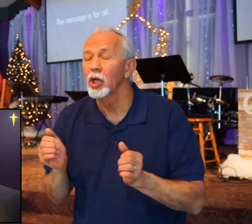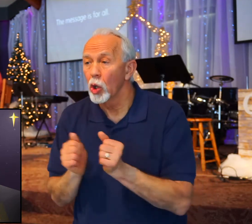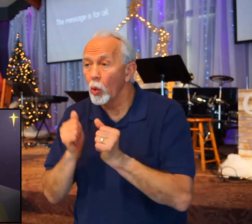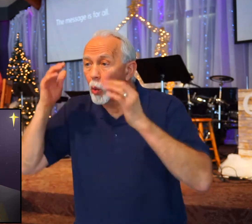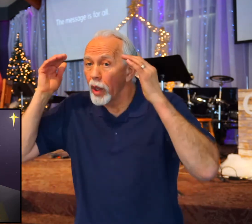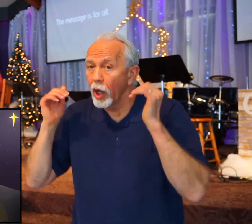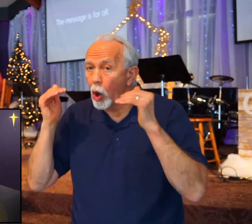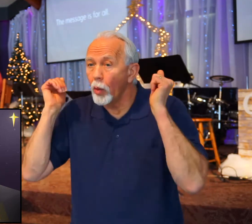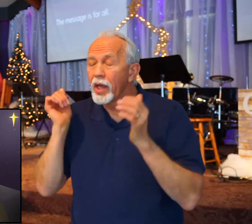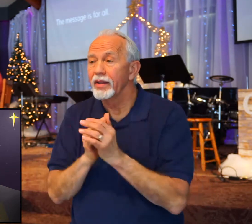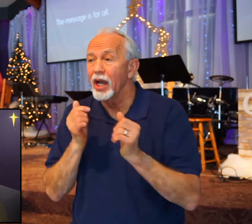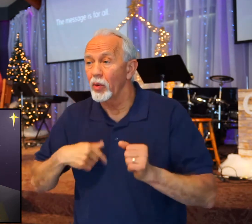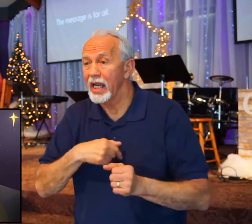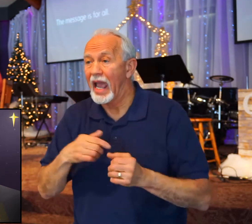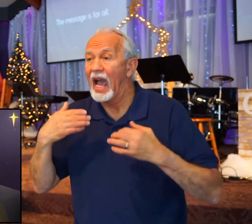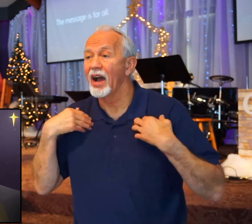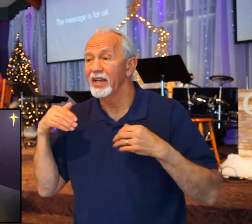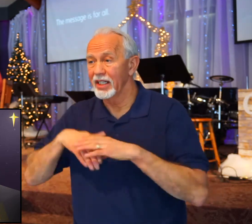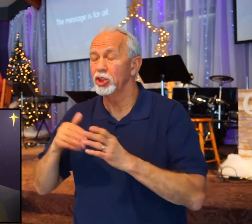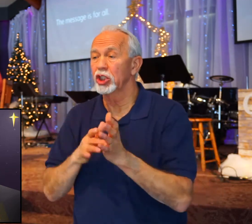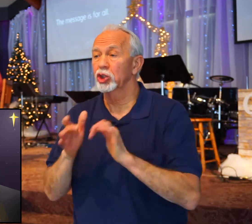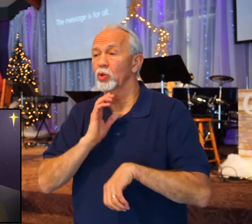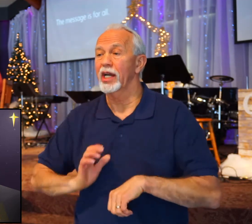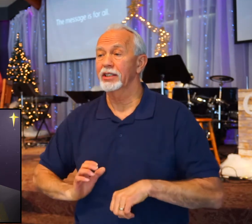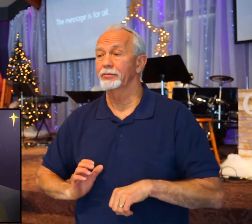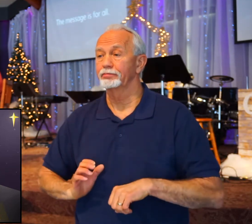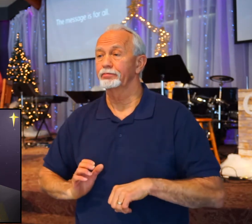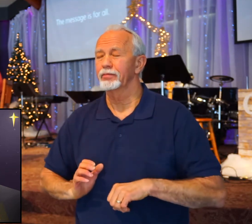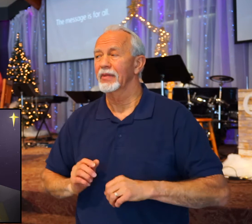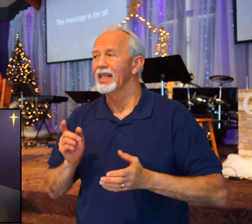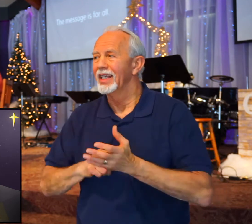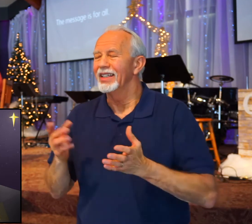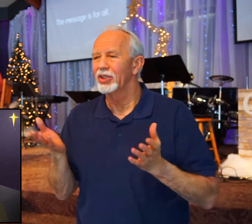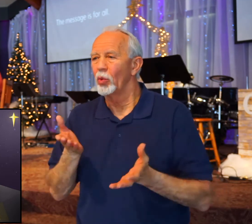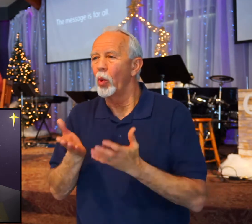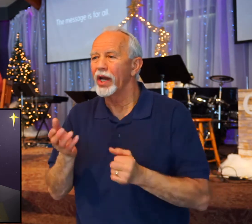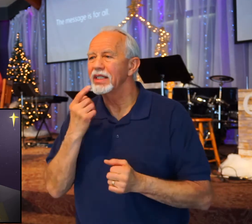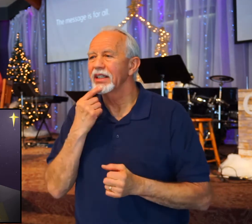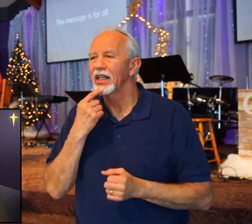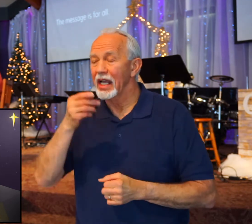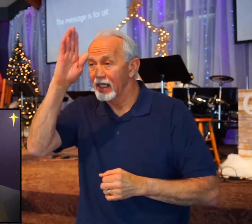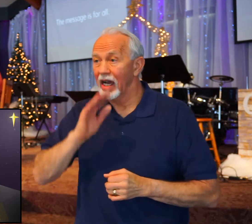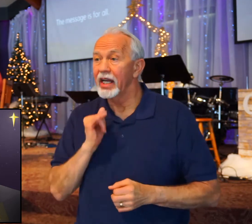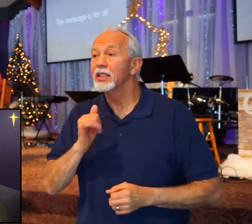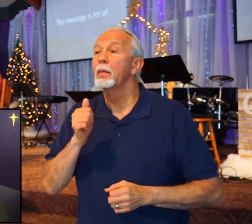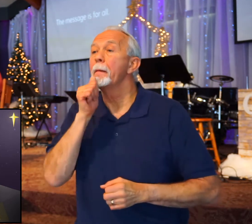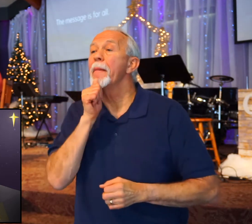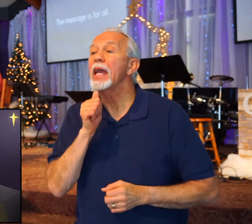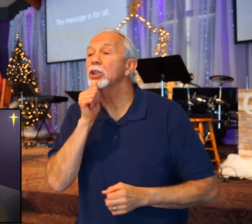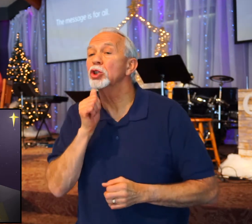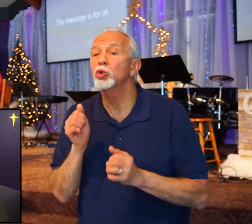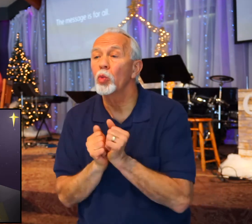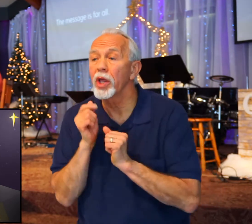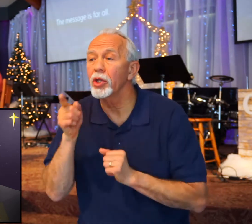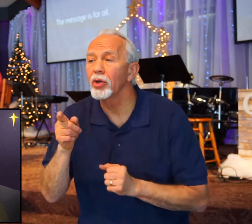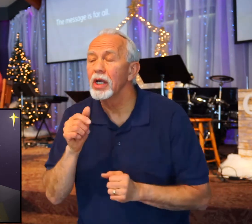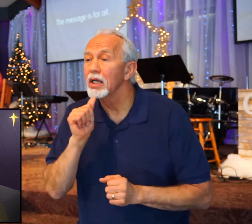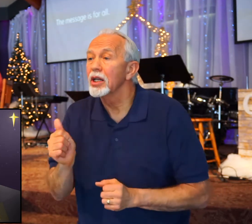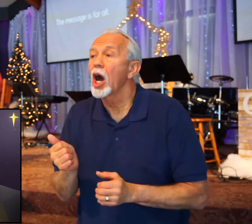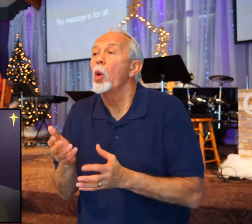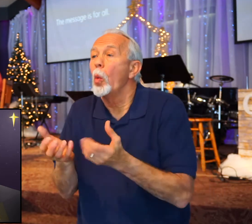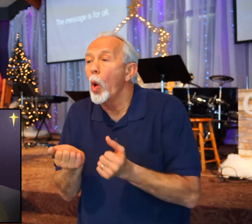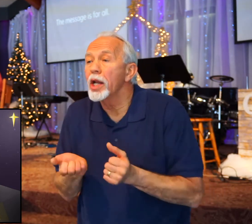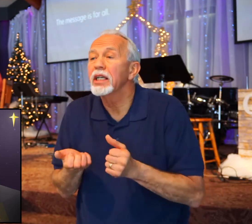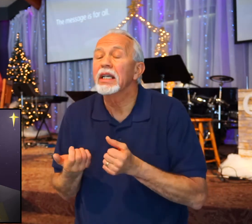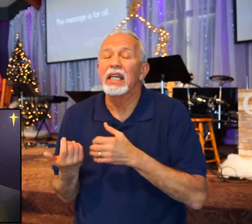hope that we have in Jesus Christ. This is what he said. God is patient with you, not wanting any